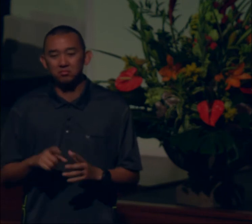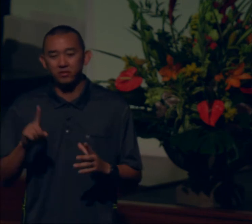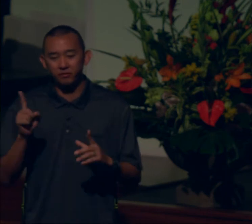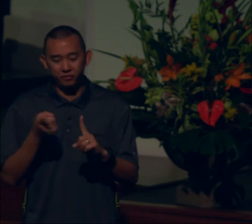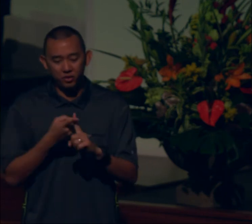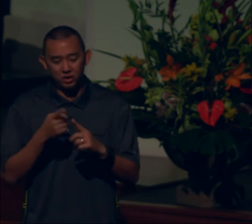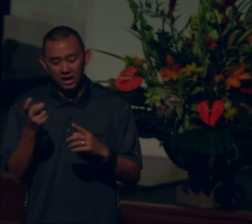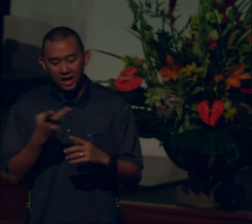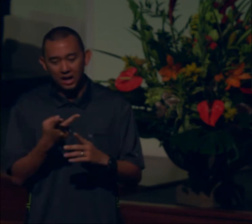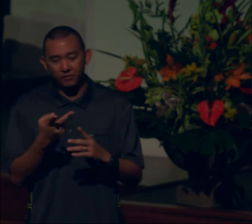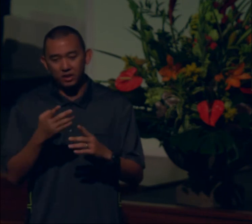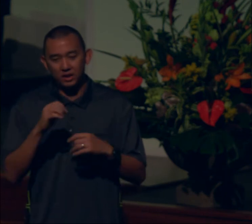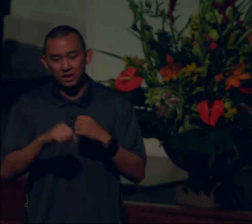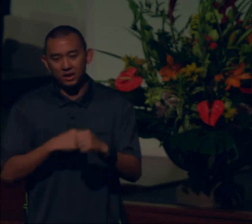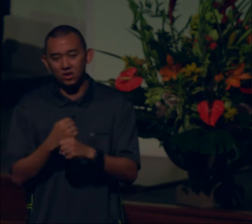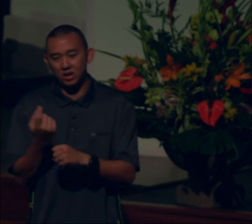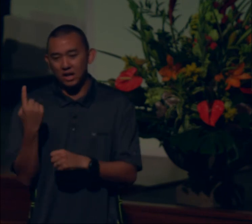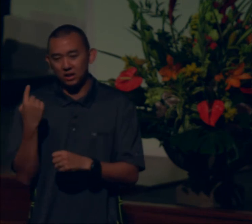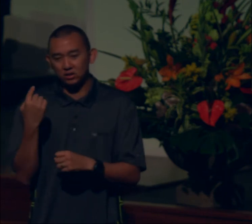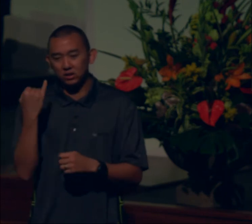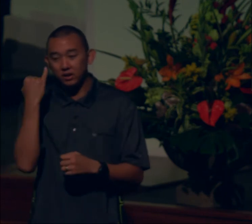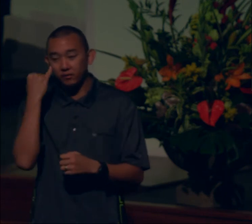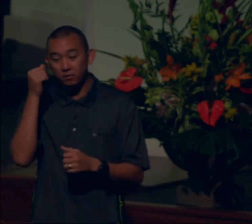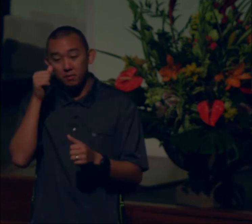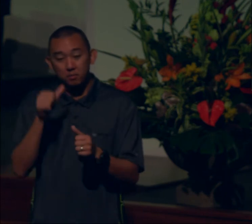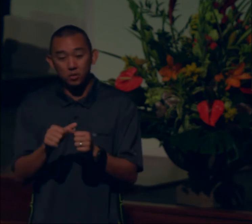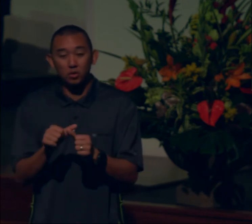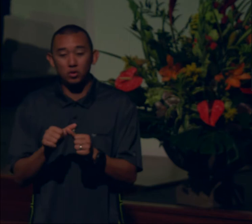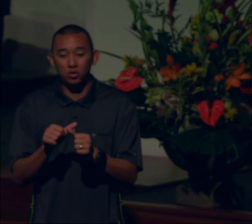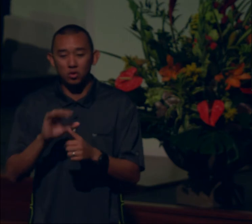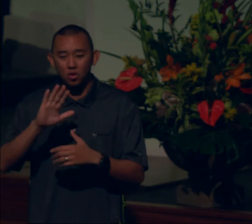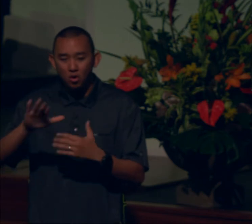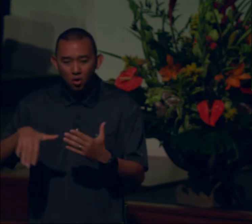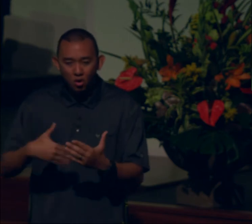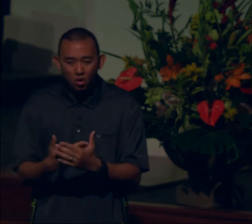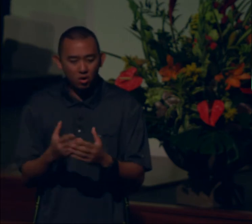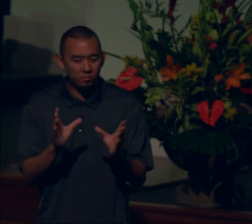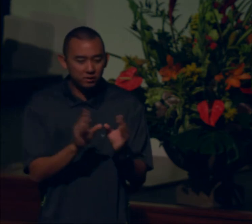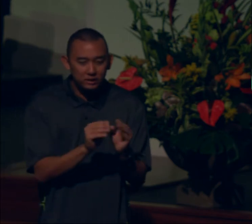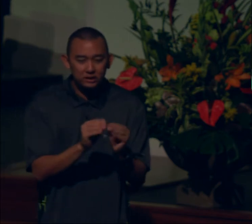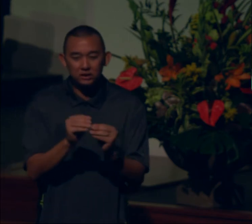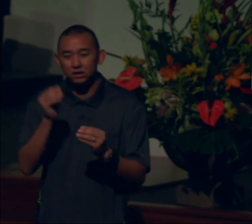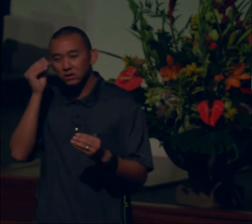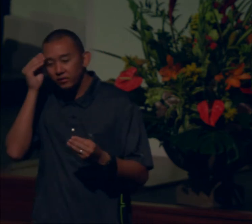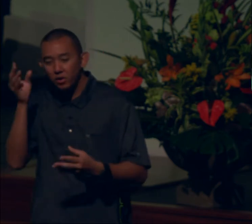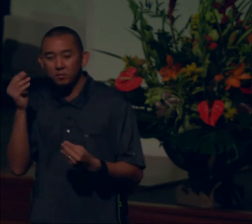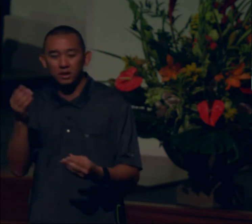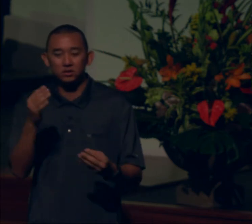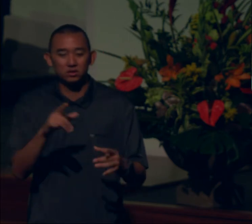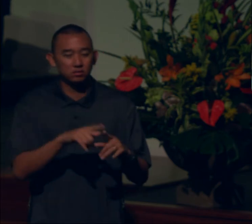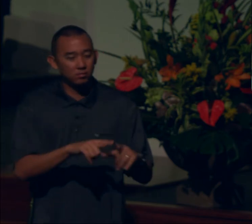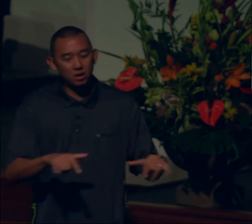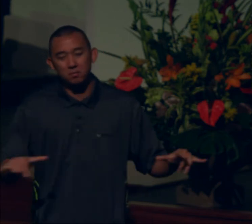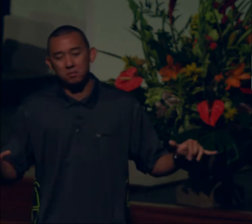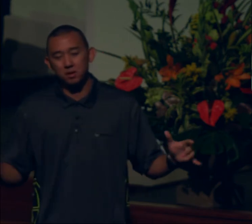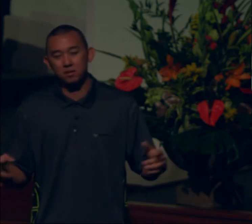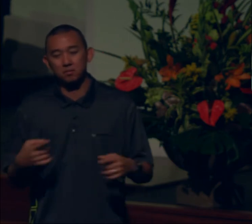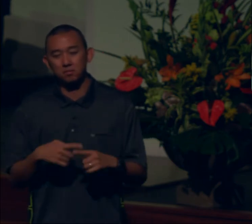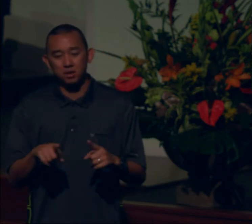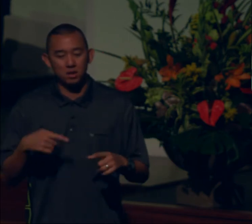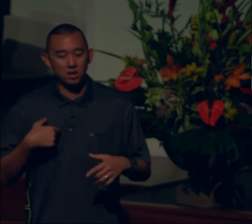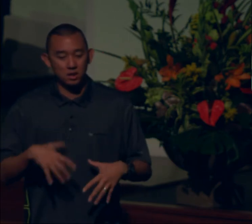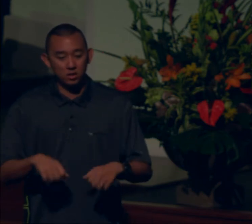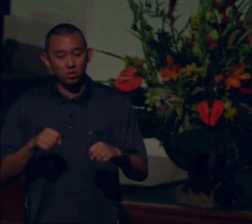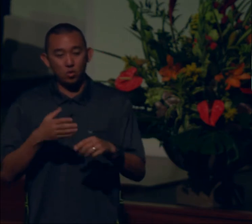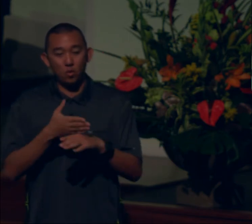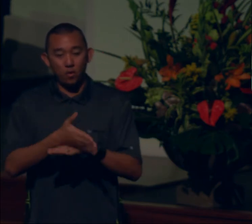first half of the year, last year, then if you remember, we had all the gatherings, informational meetings and dinners. I took over that part. And then when we made